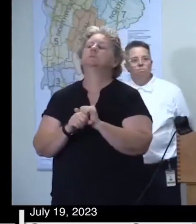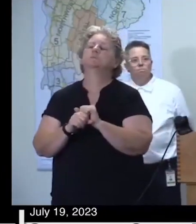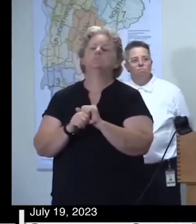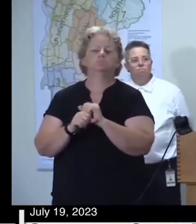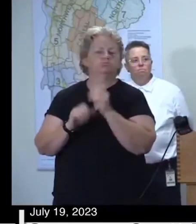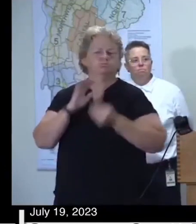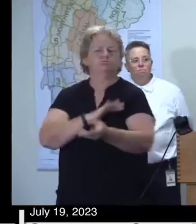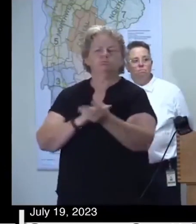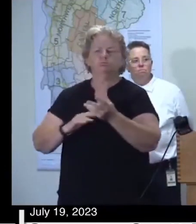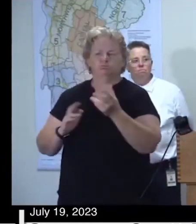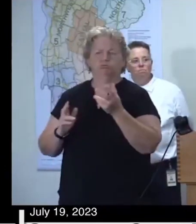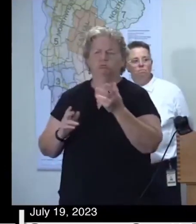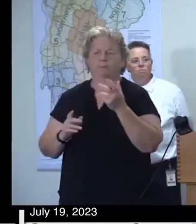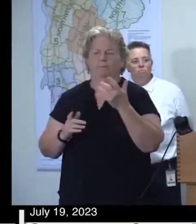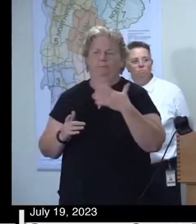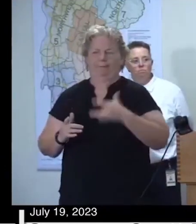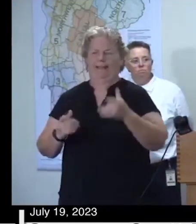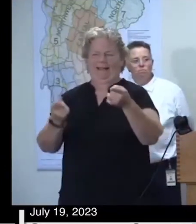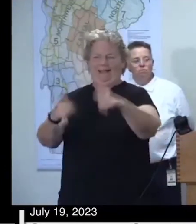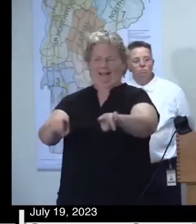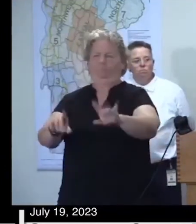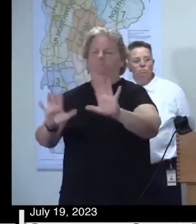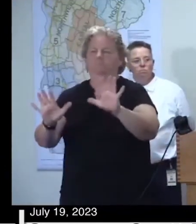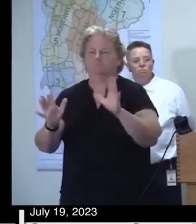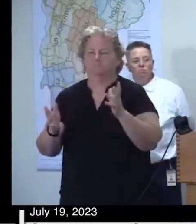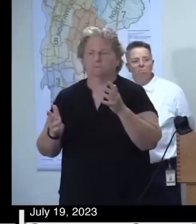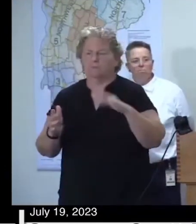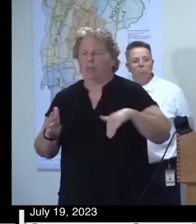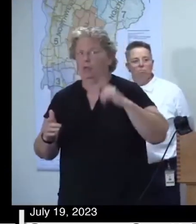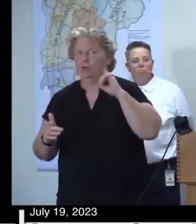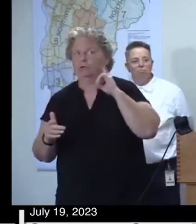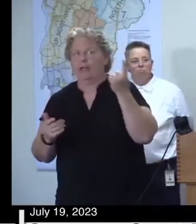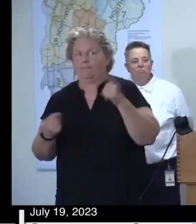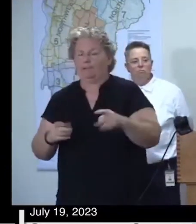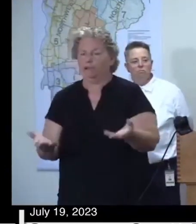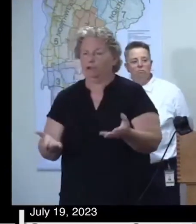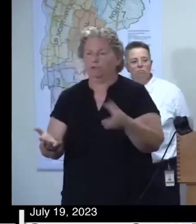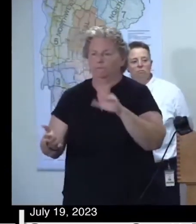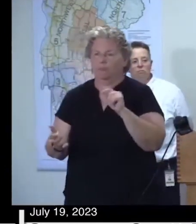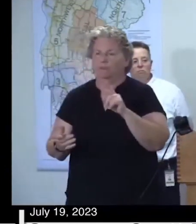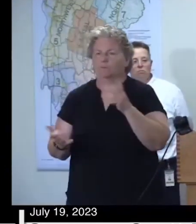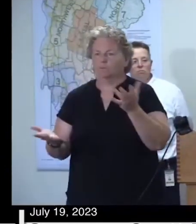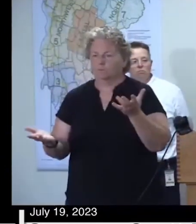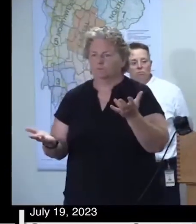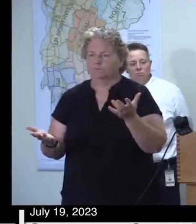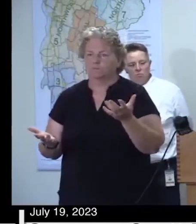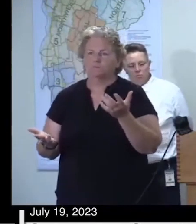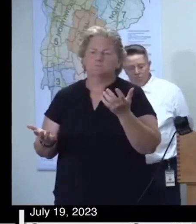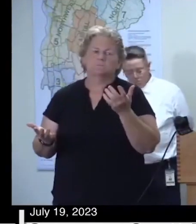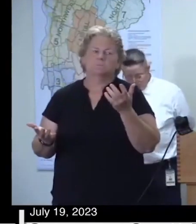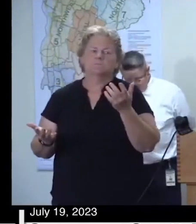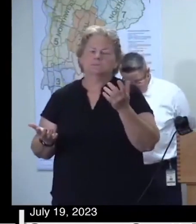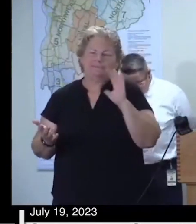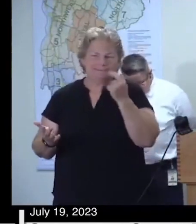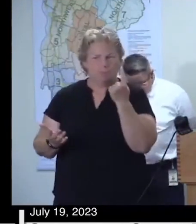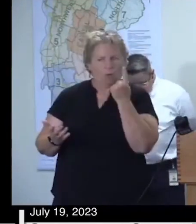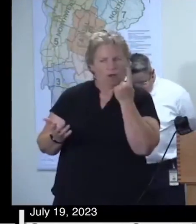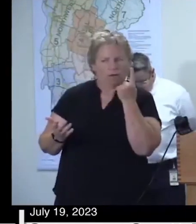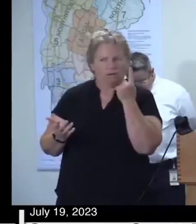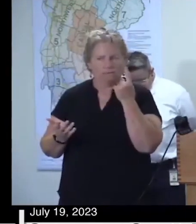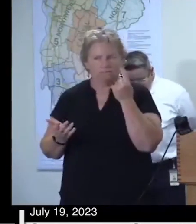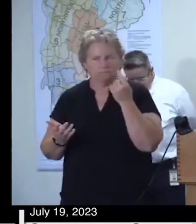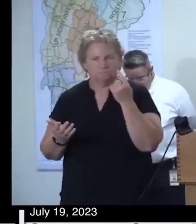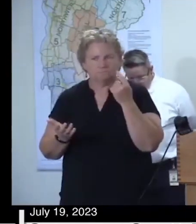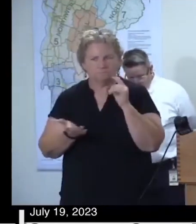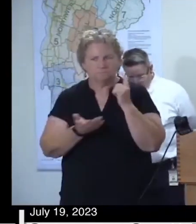it. Interestingly, it was actually accurate because one of the things we do when we help people sign up for assistance,